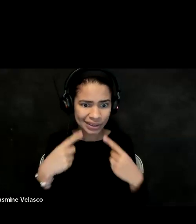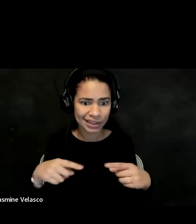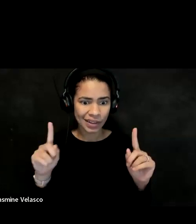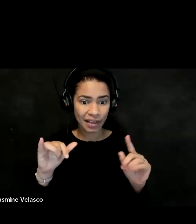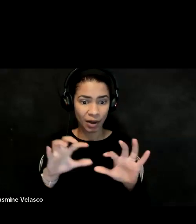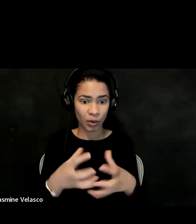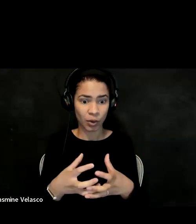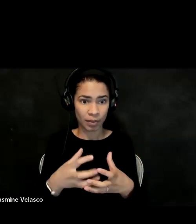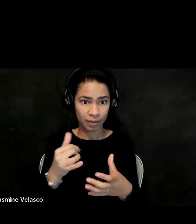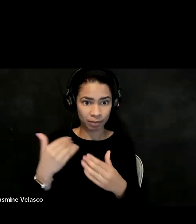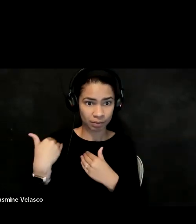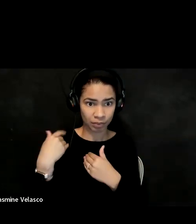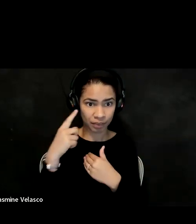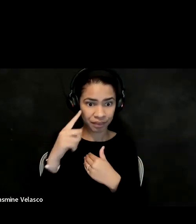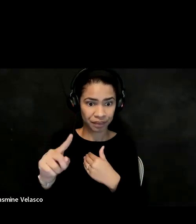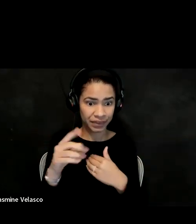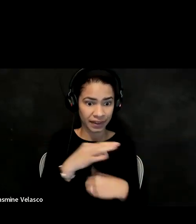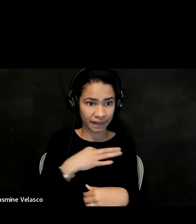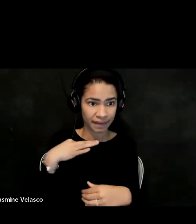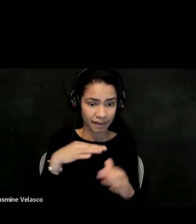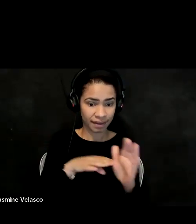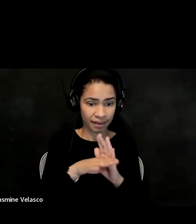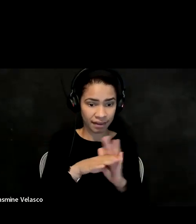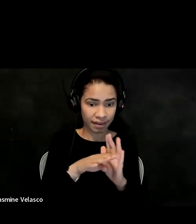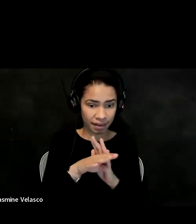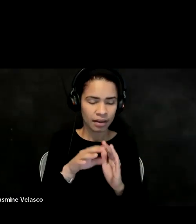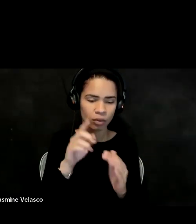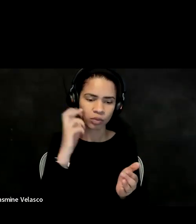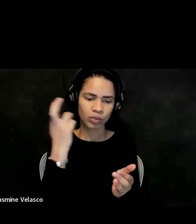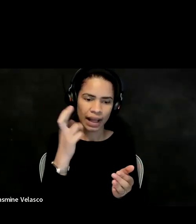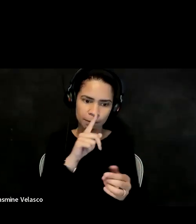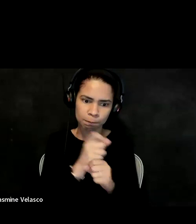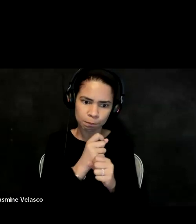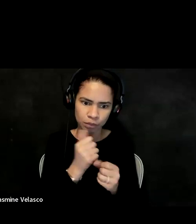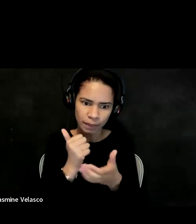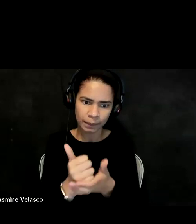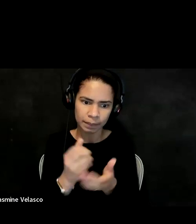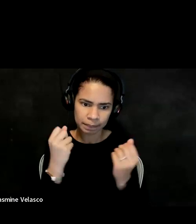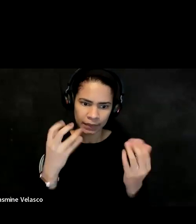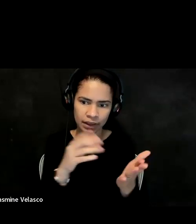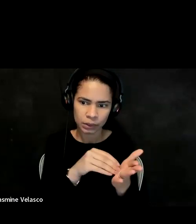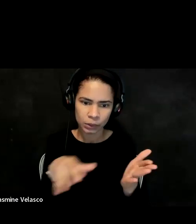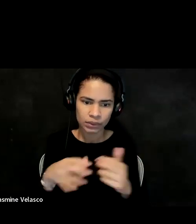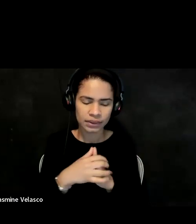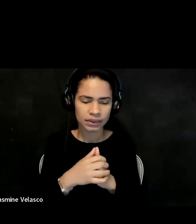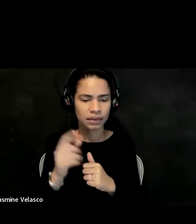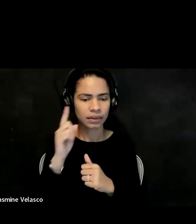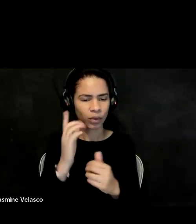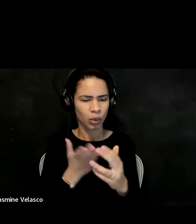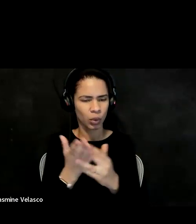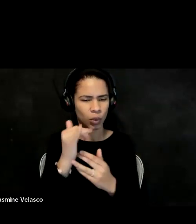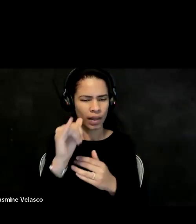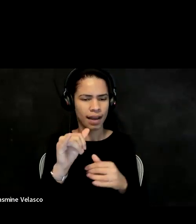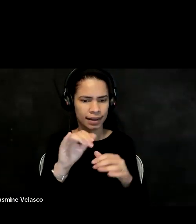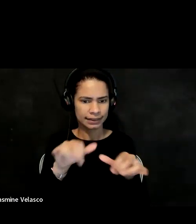group that was responsible for faculty development found that they were increasingly helping students. And in order to deal with that scale,